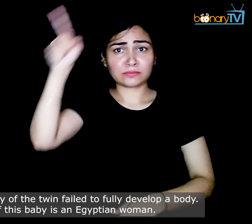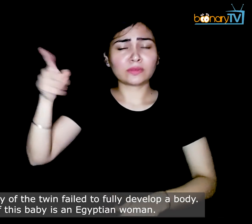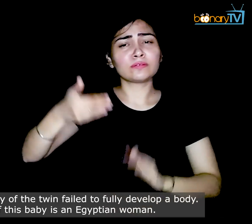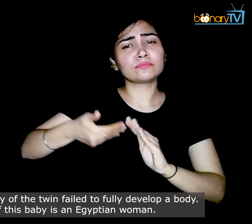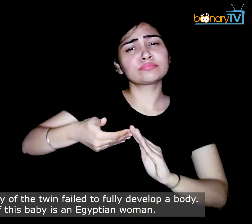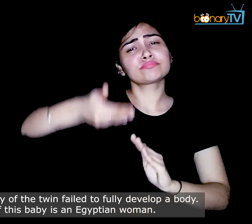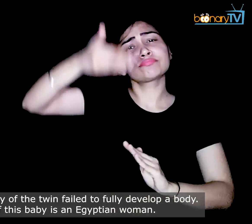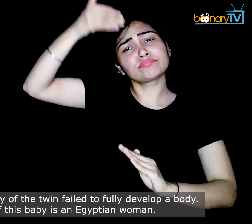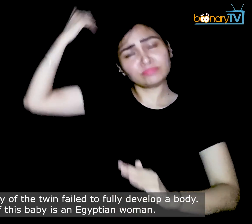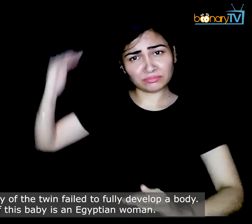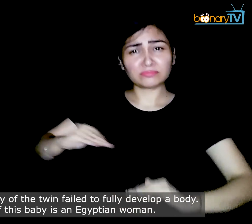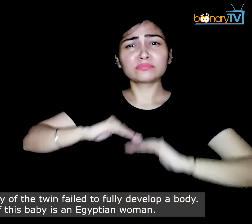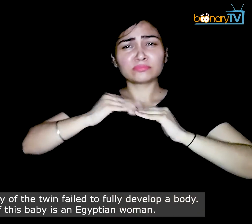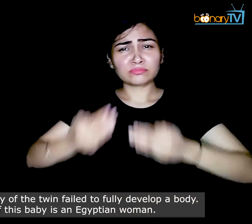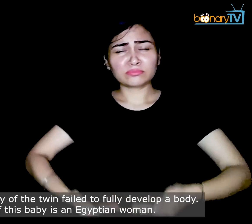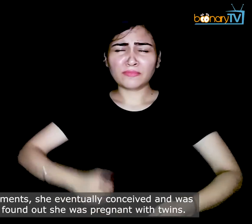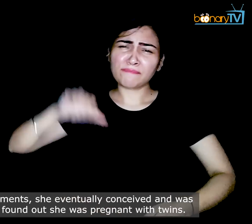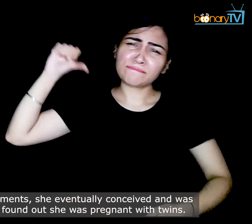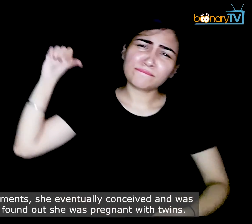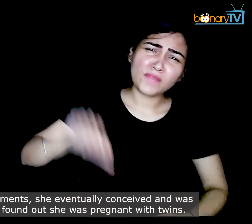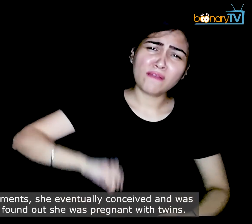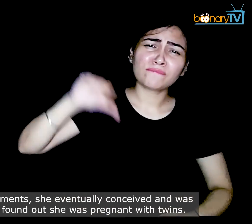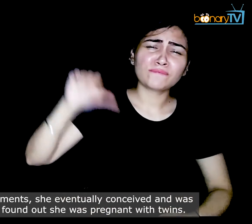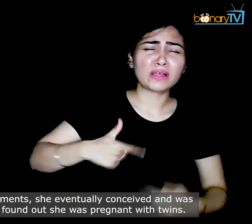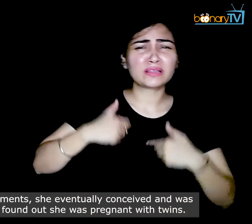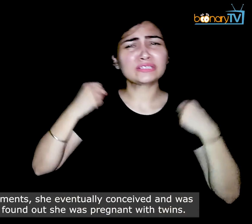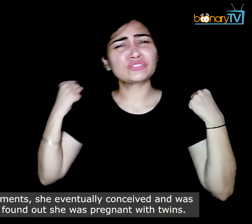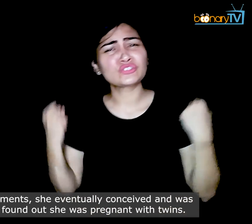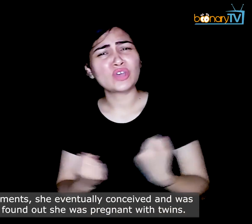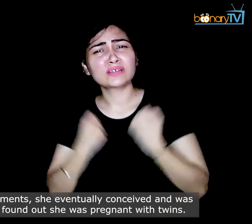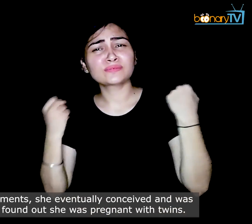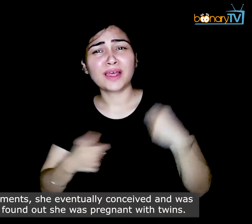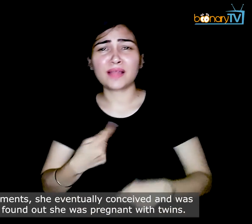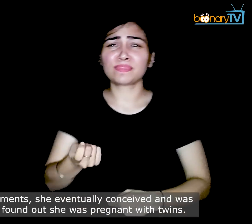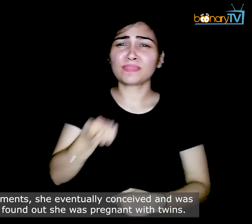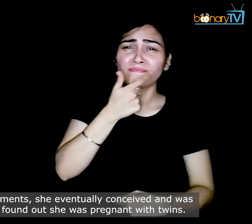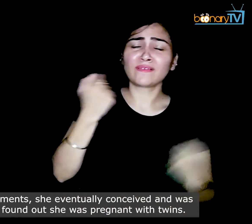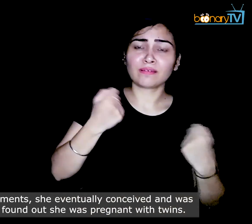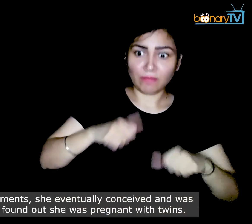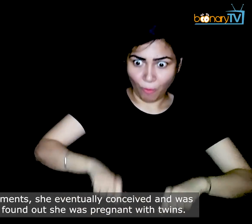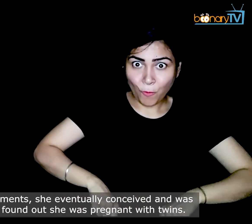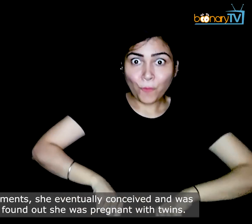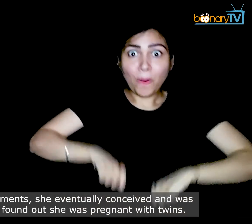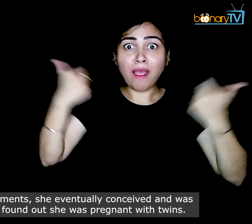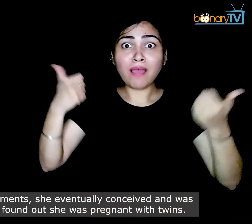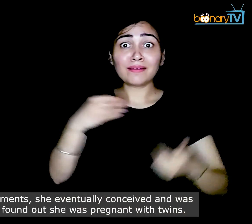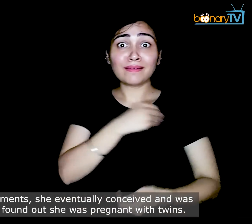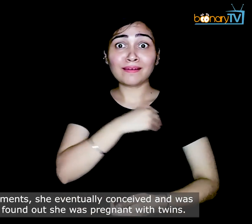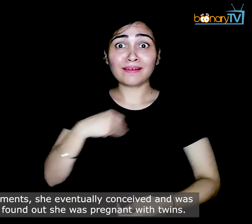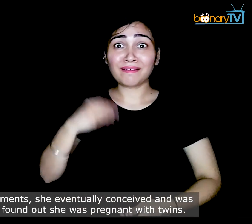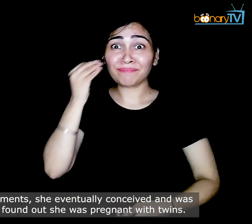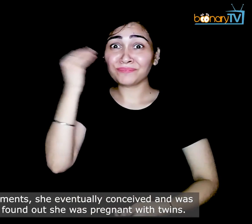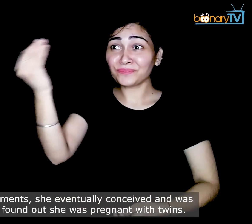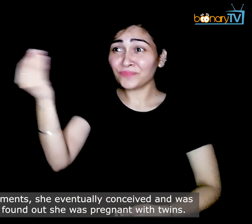woman. With her fertility treatments, she eventually conceived and